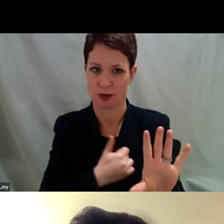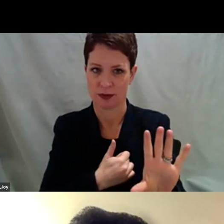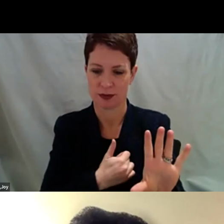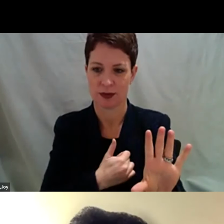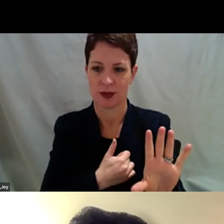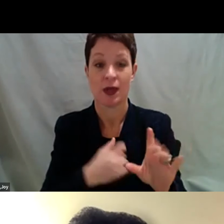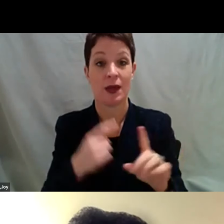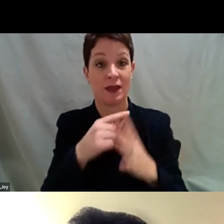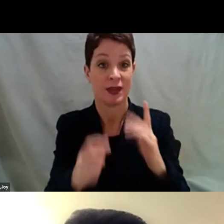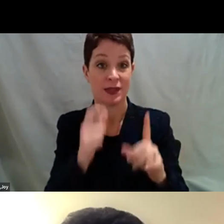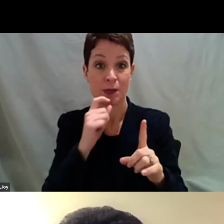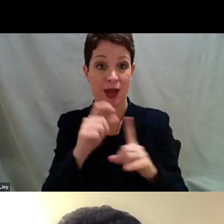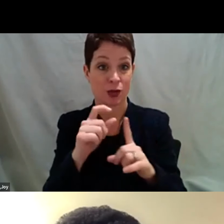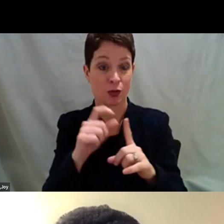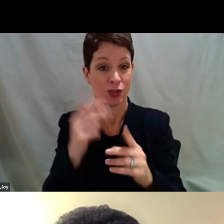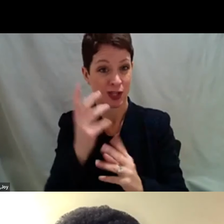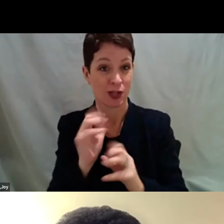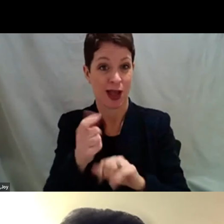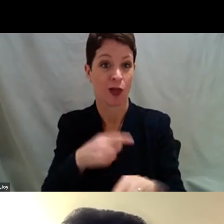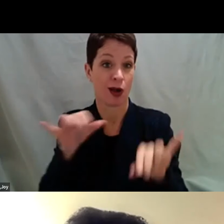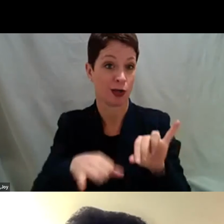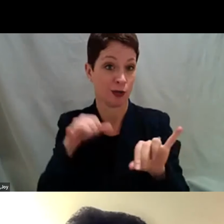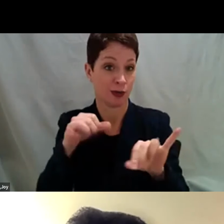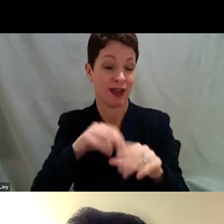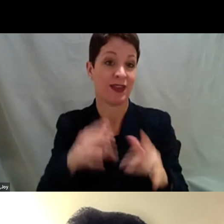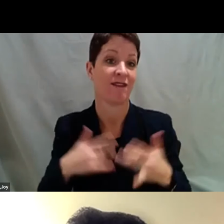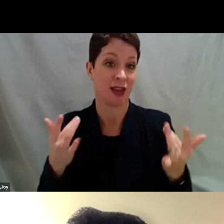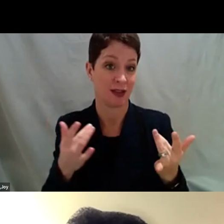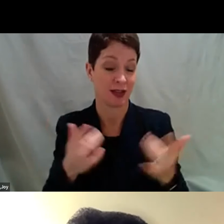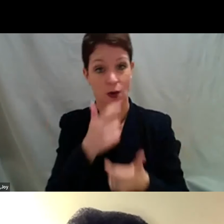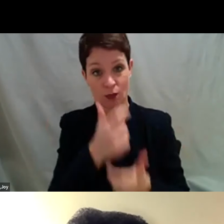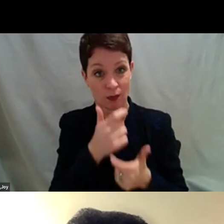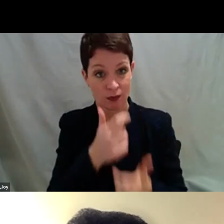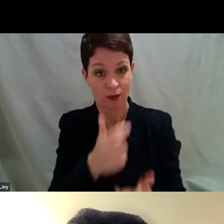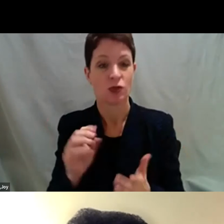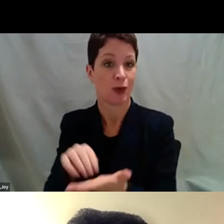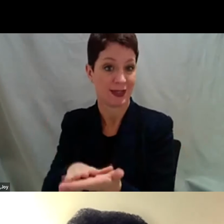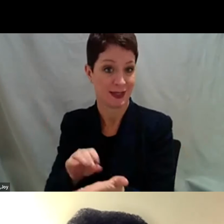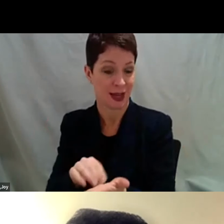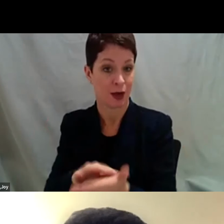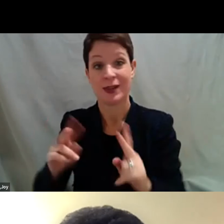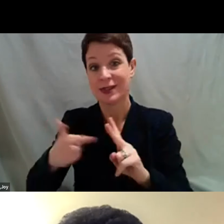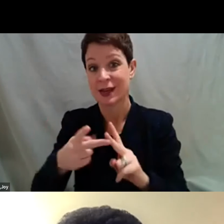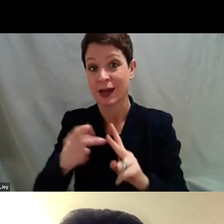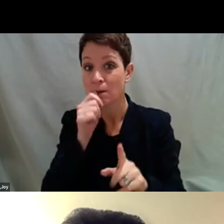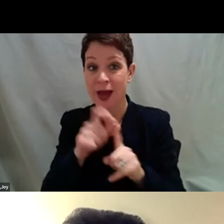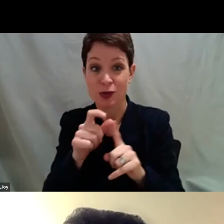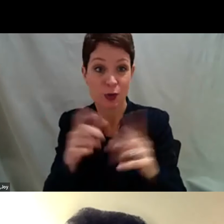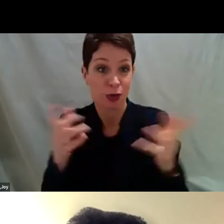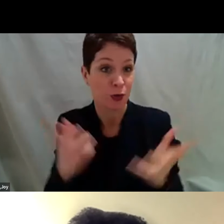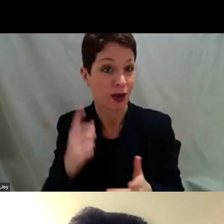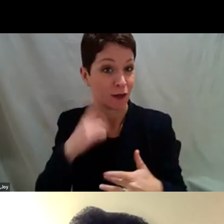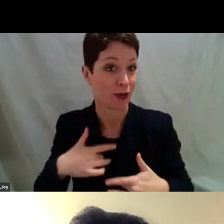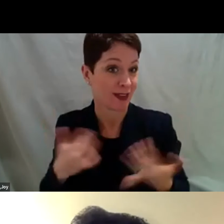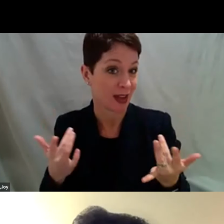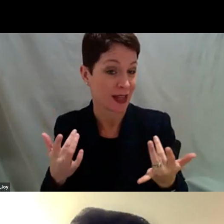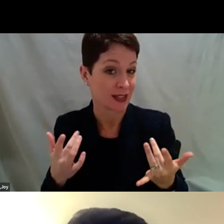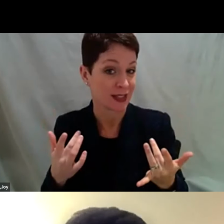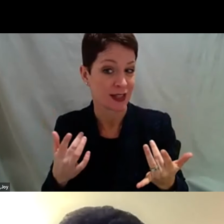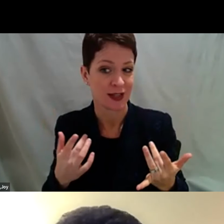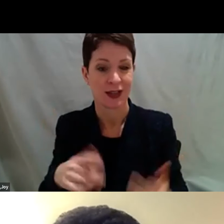these passwords will tell us how long you attended the event, so make sure you write them down. The second password for this event